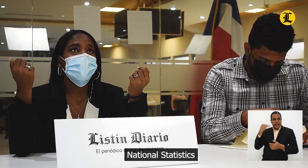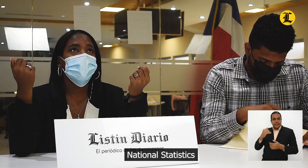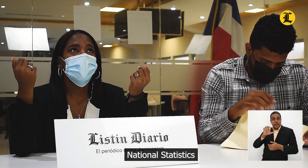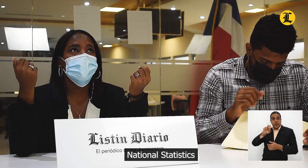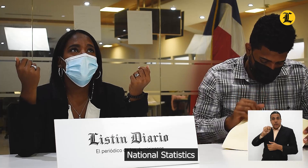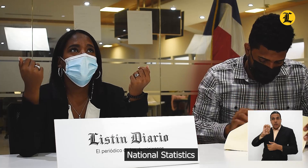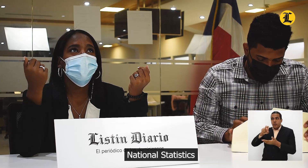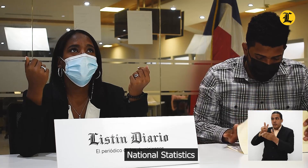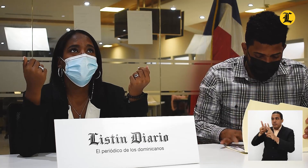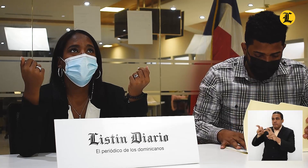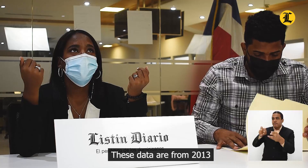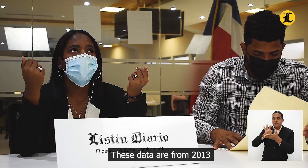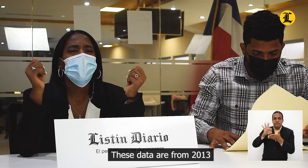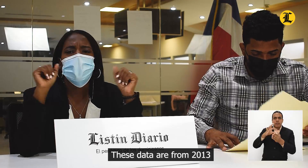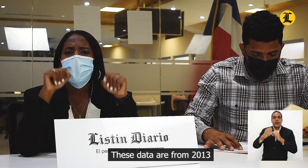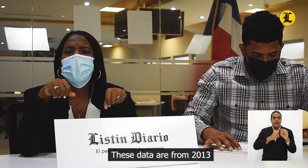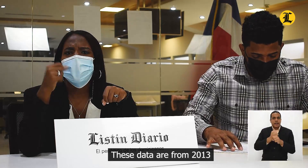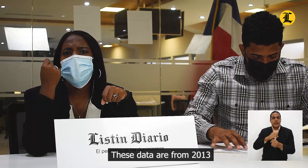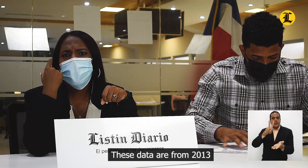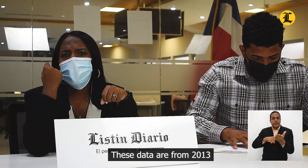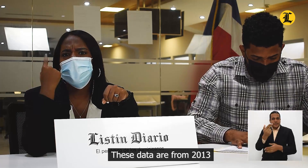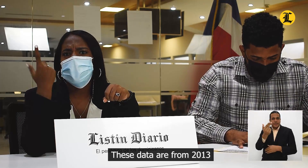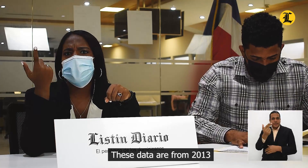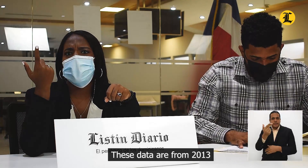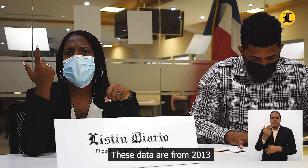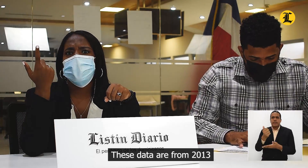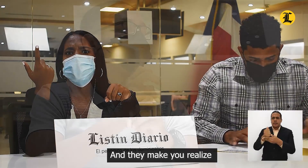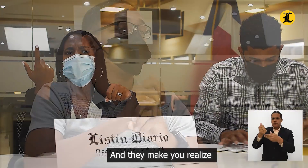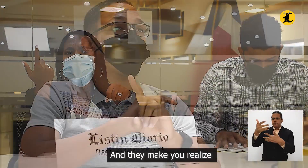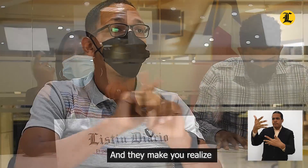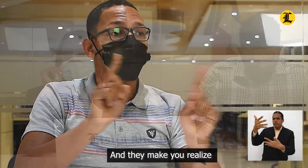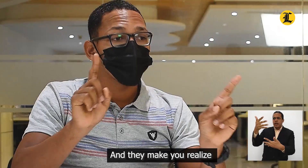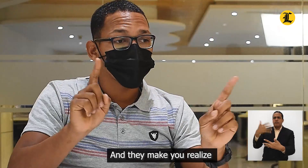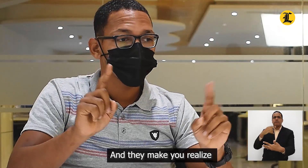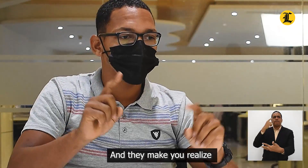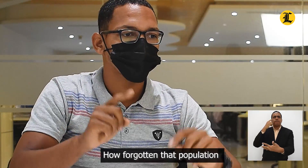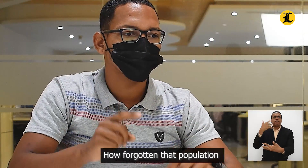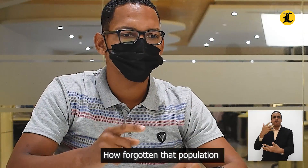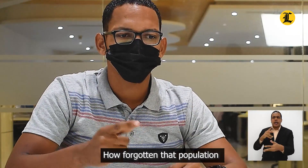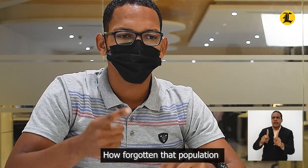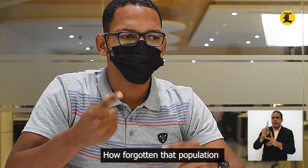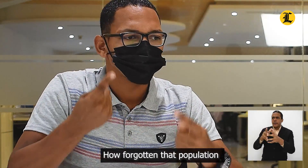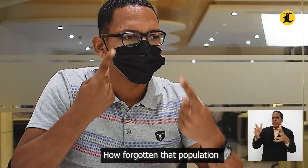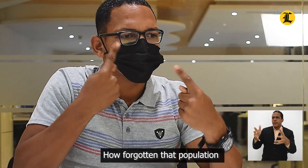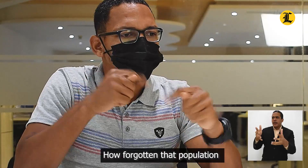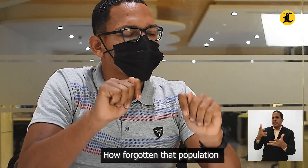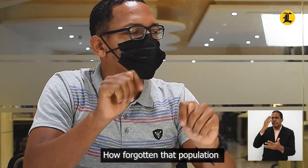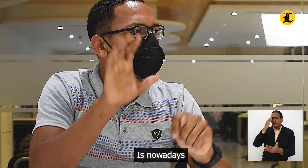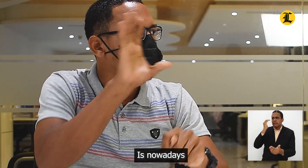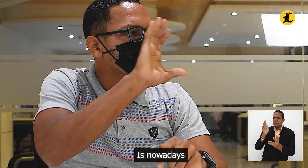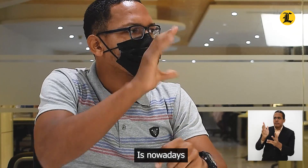National Statistics. These data are from 2013, and they make you realize how forgotten